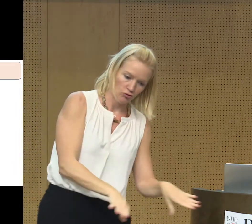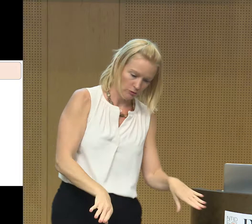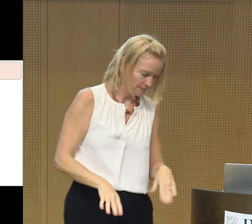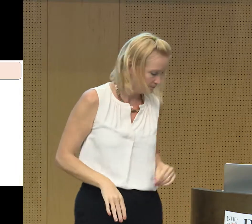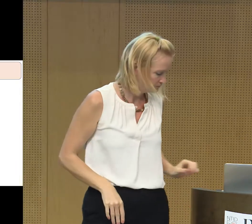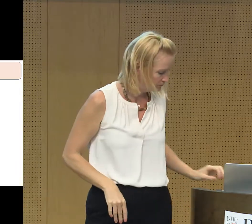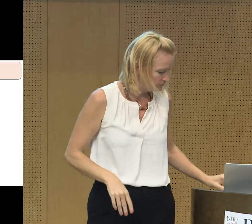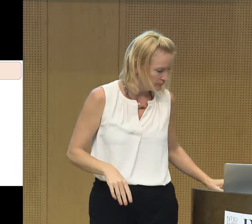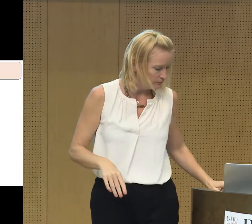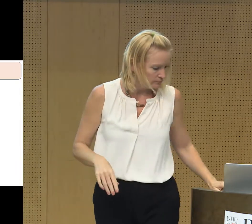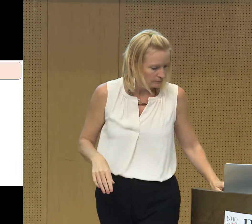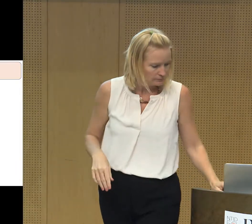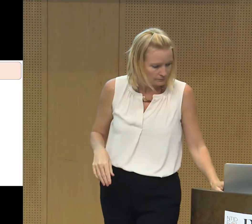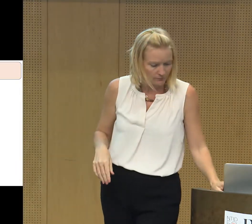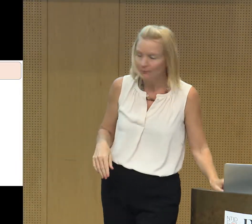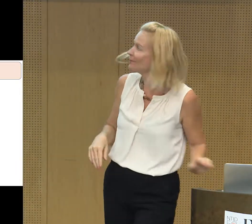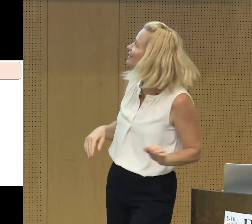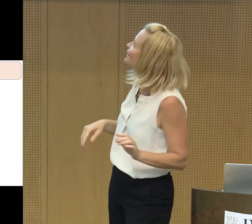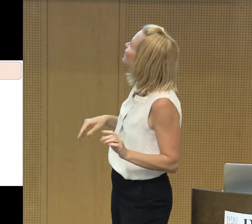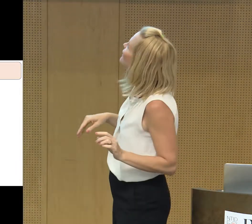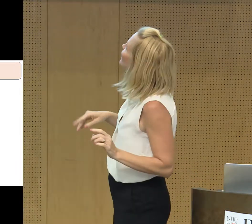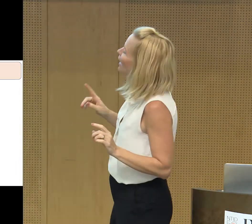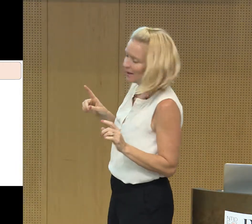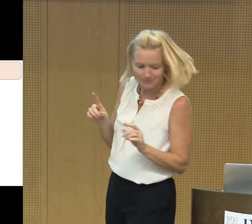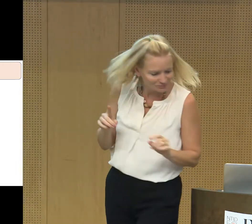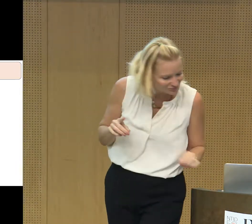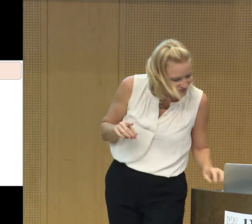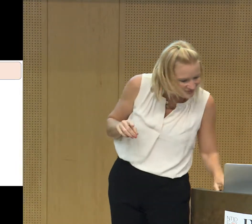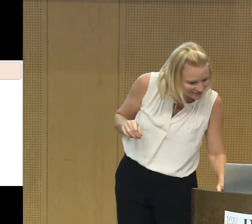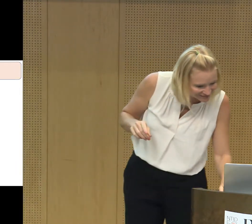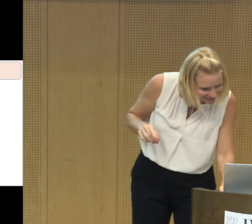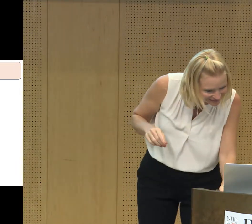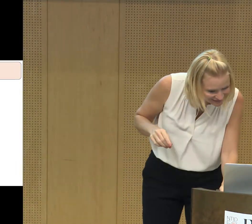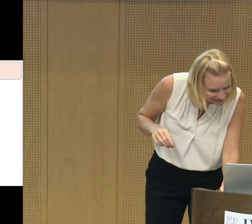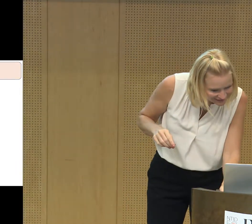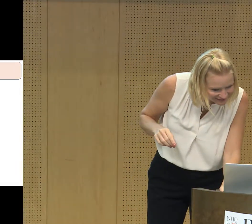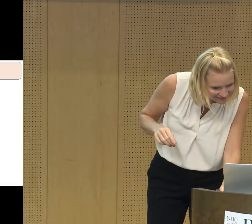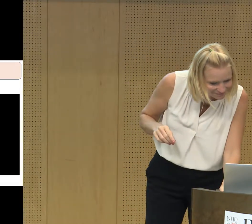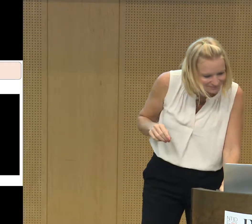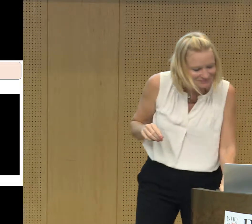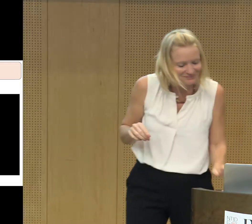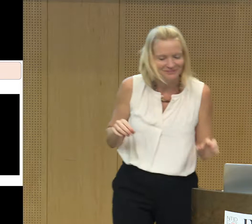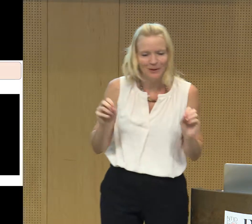And we'll also compare what we know in adults to children.